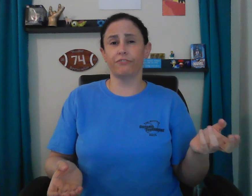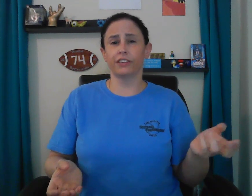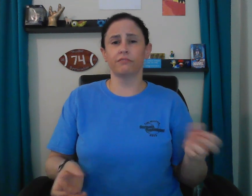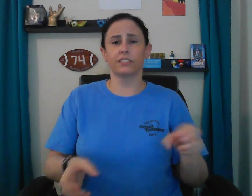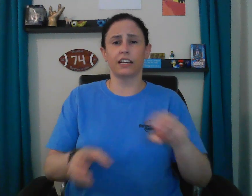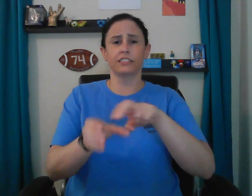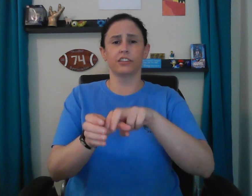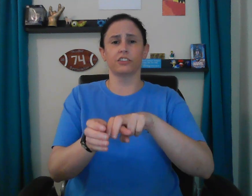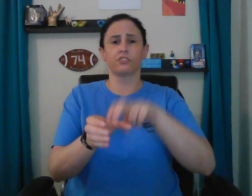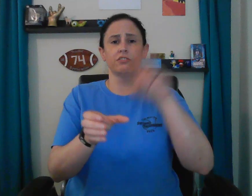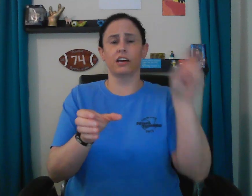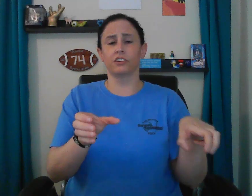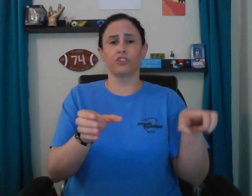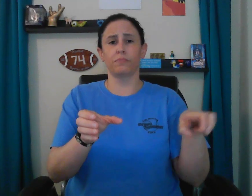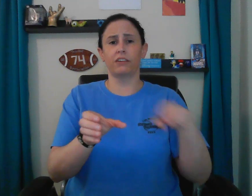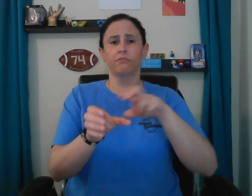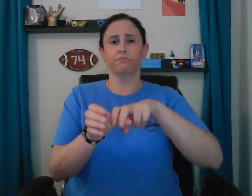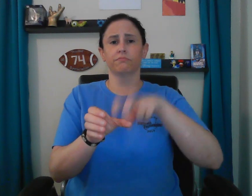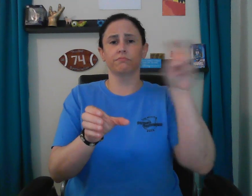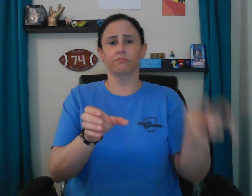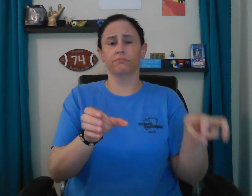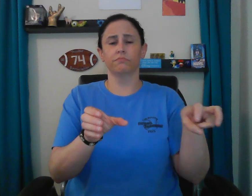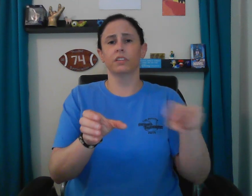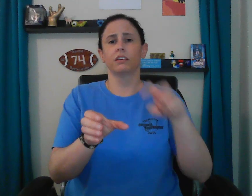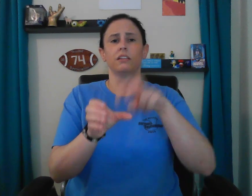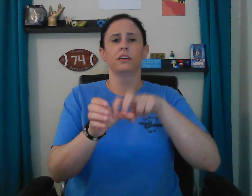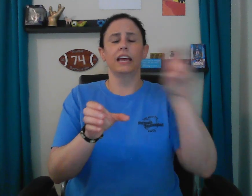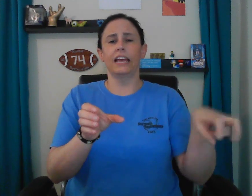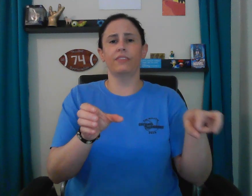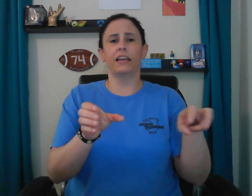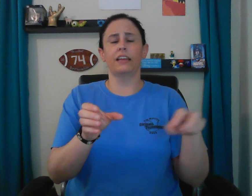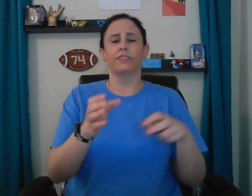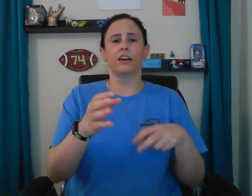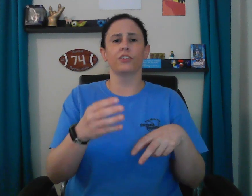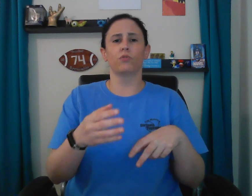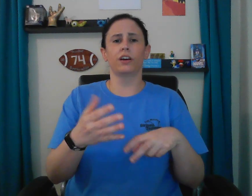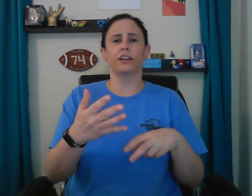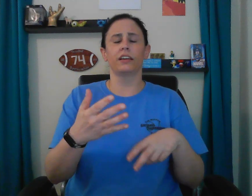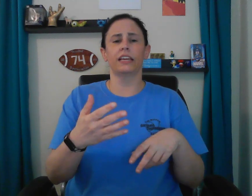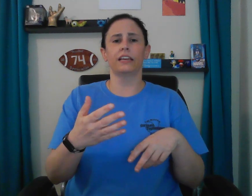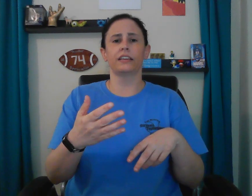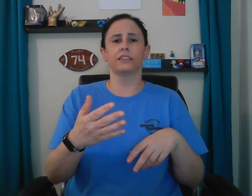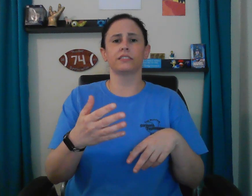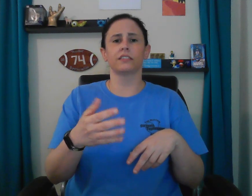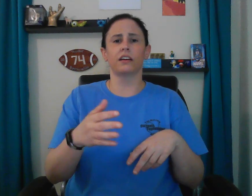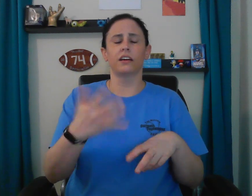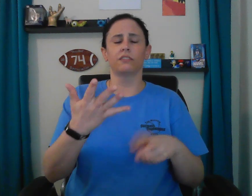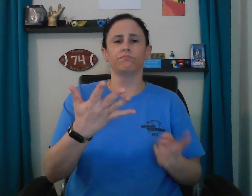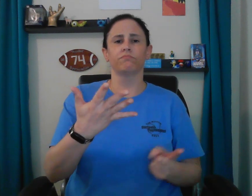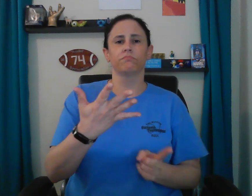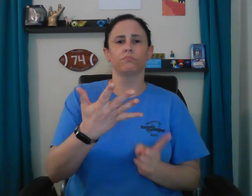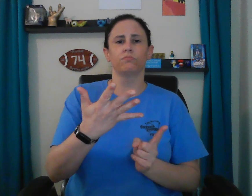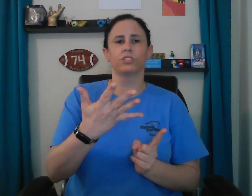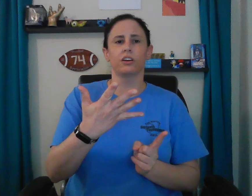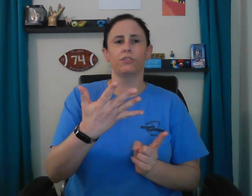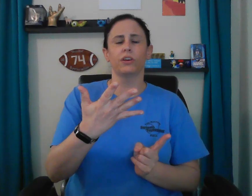different signs. There's drop out, and then the other one is so you